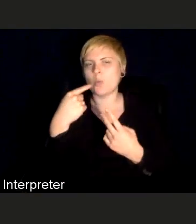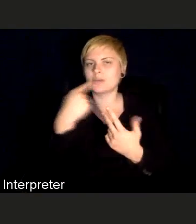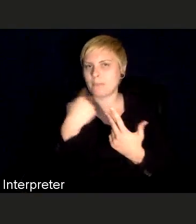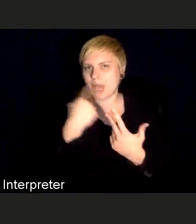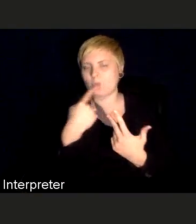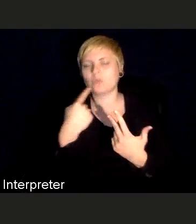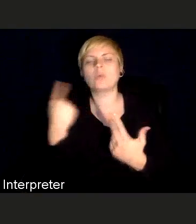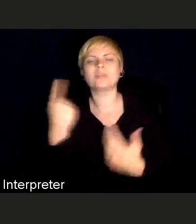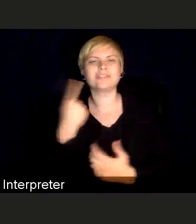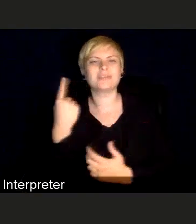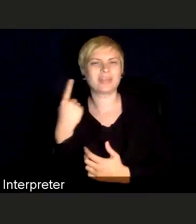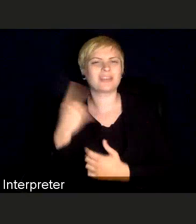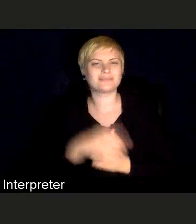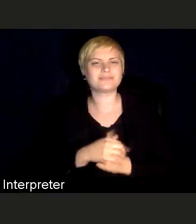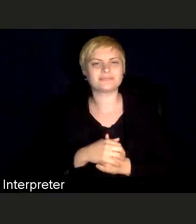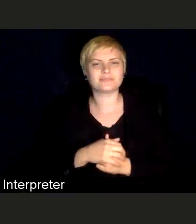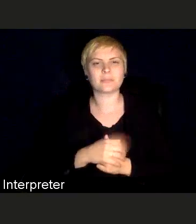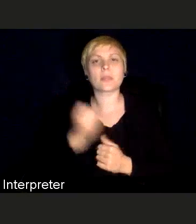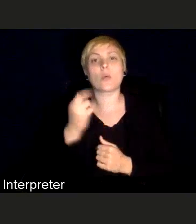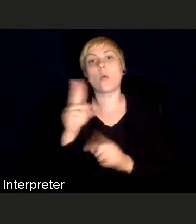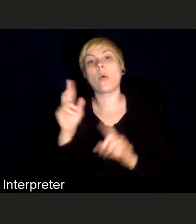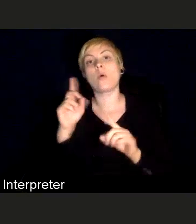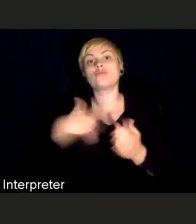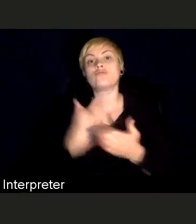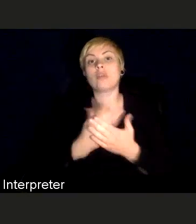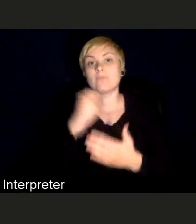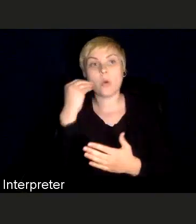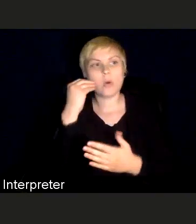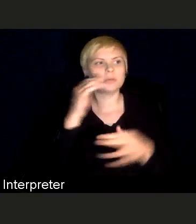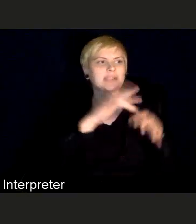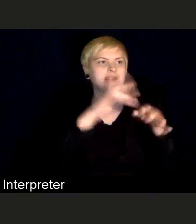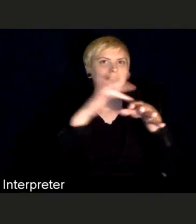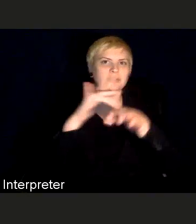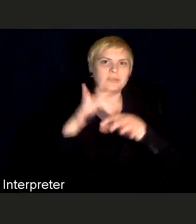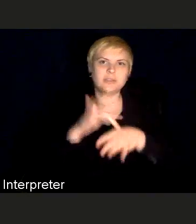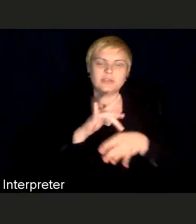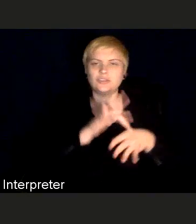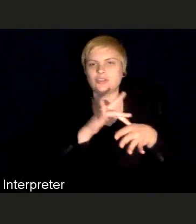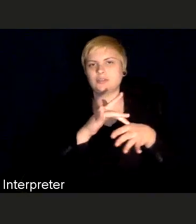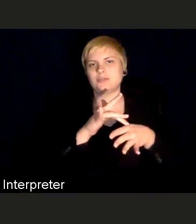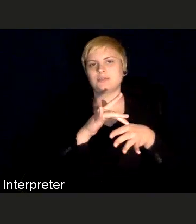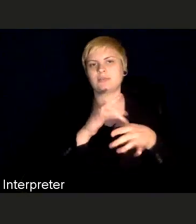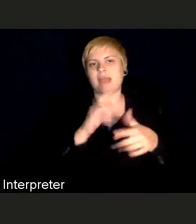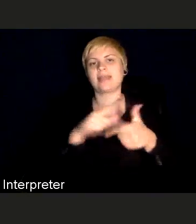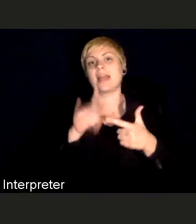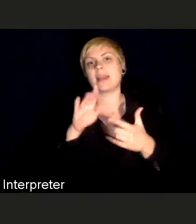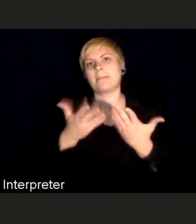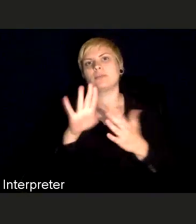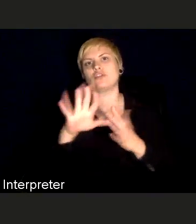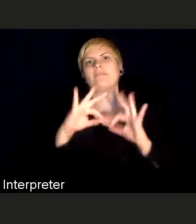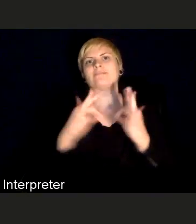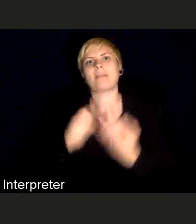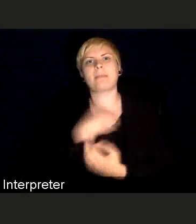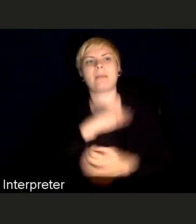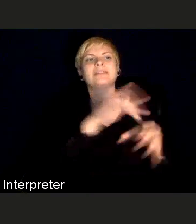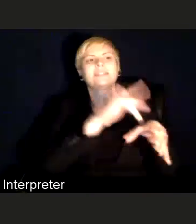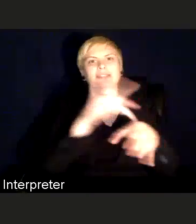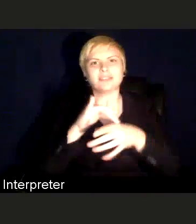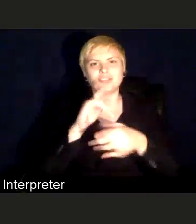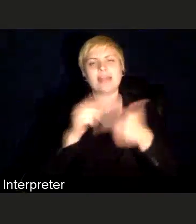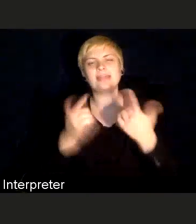something else. Or again, you come home and you touch everything, and then maybe your family member touches those things and then contaminates